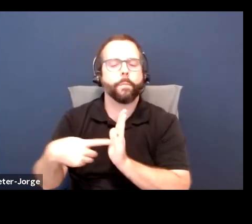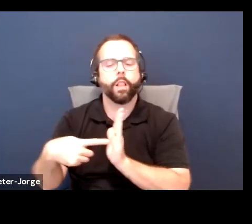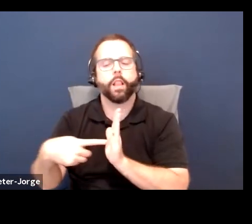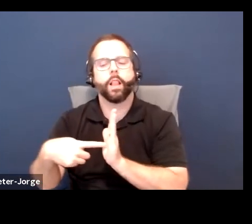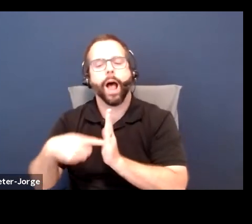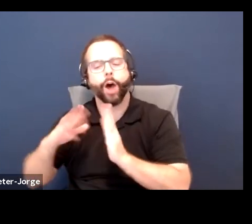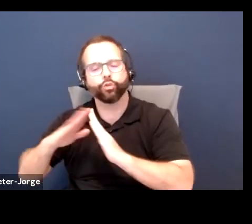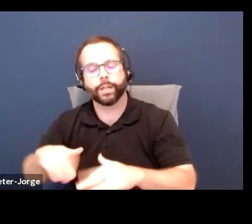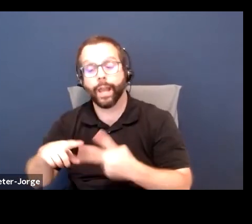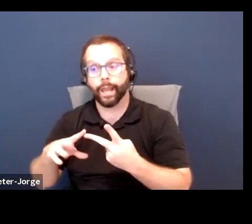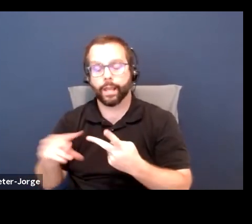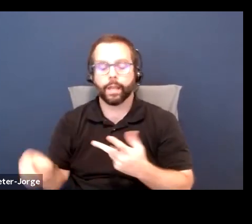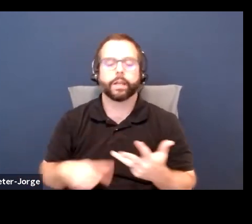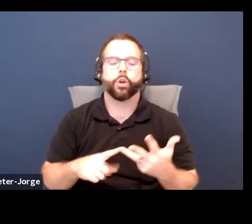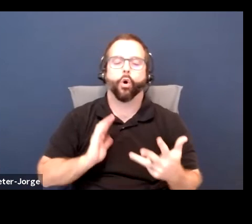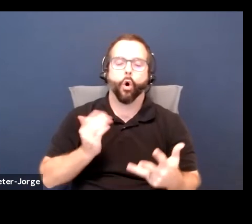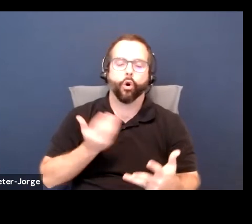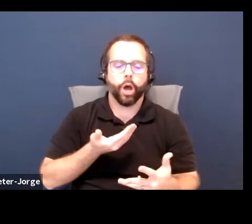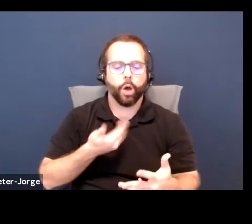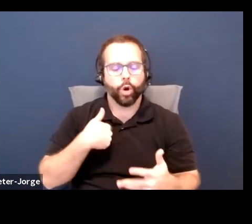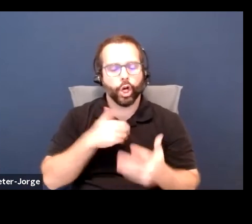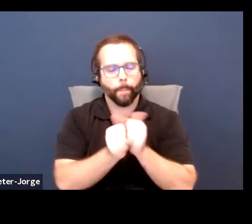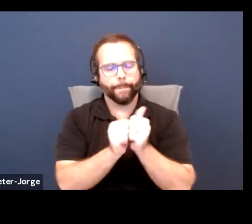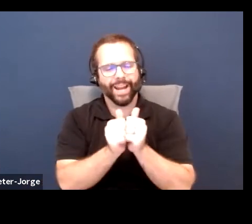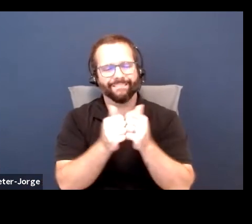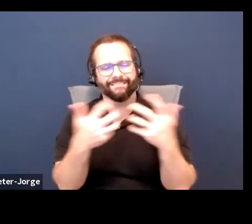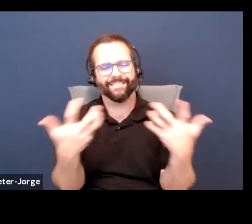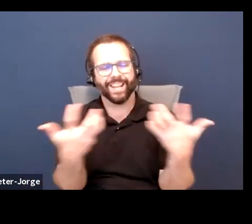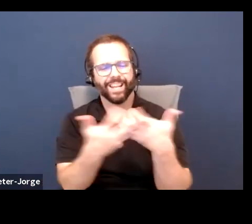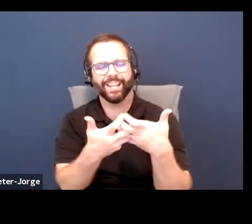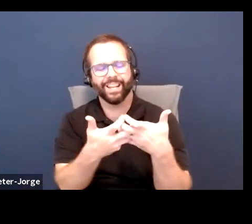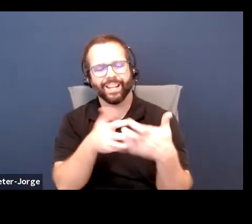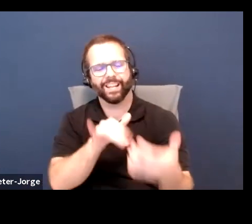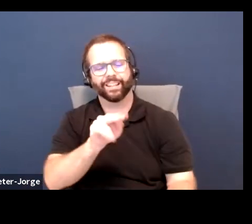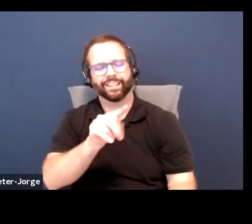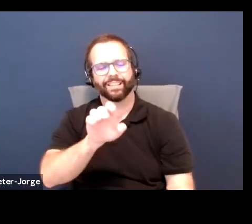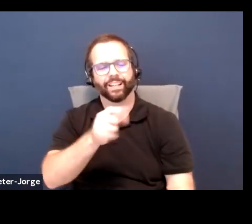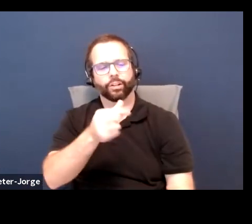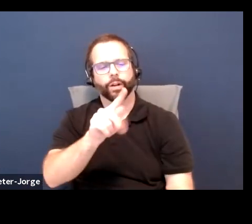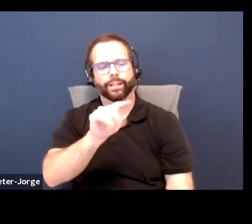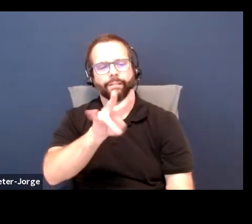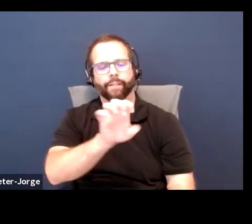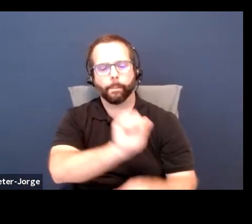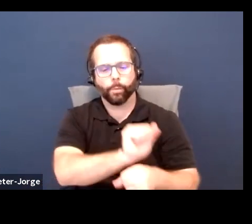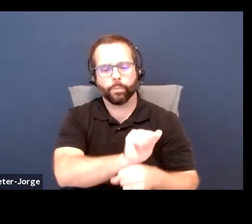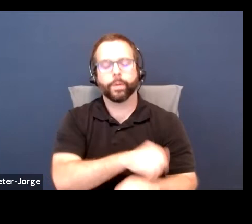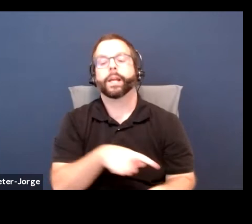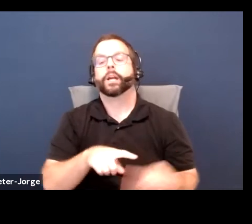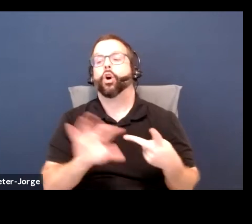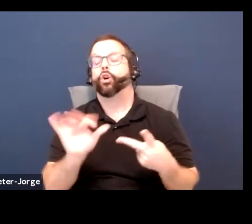around competitive integrated employment. And then finally talk about the work we're doing to advance equity.